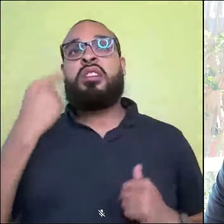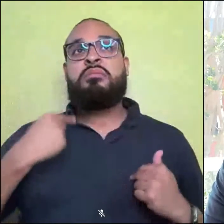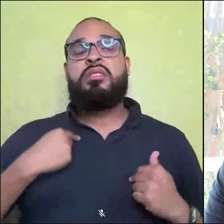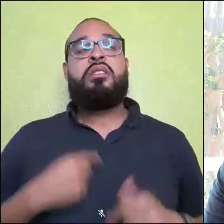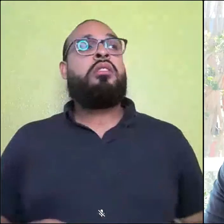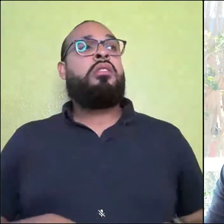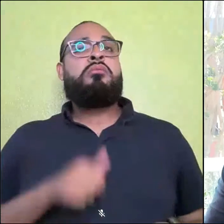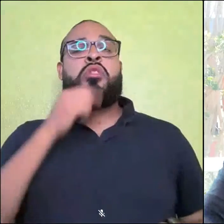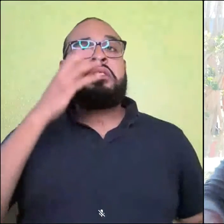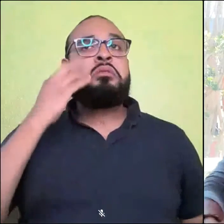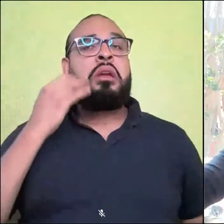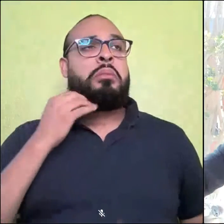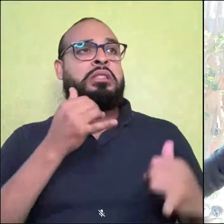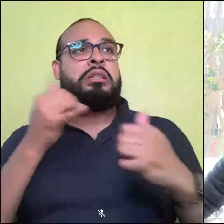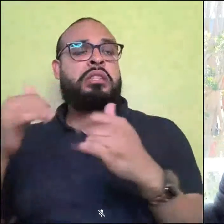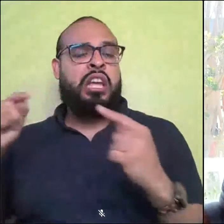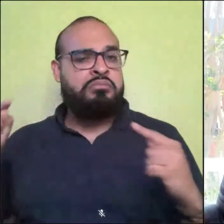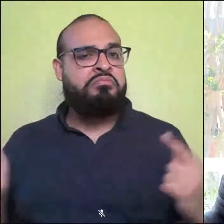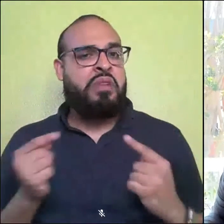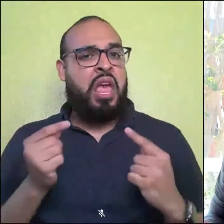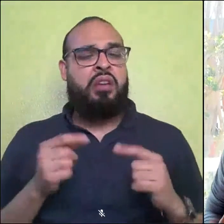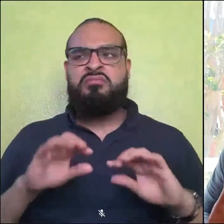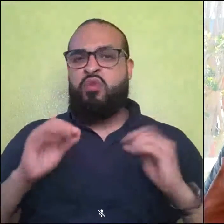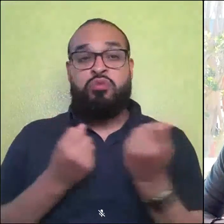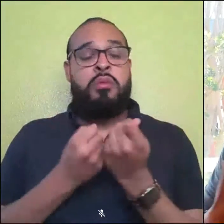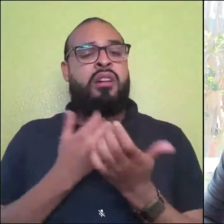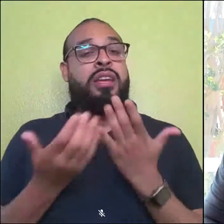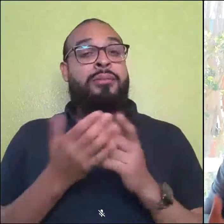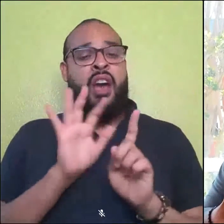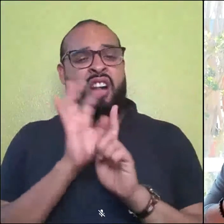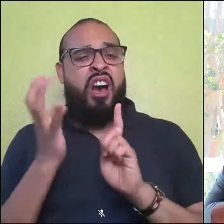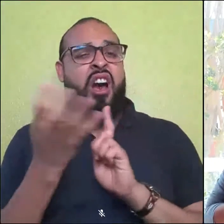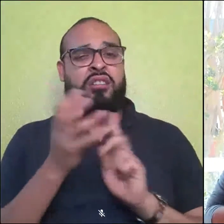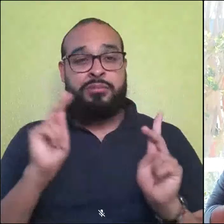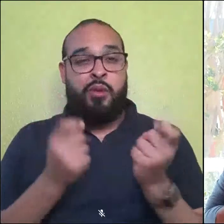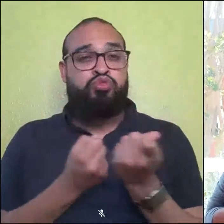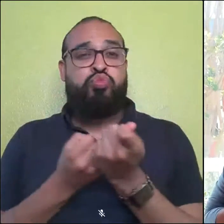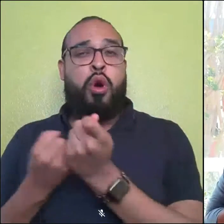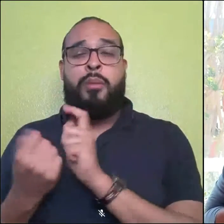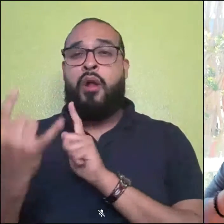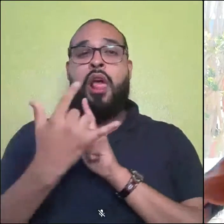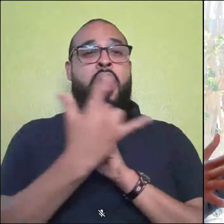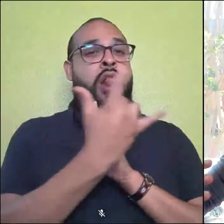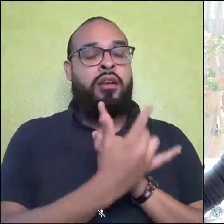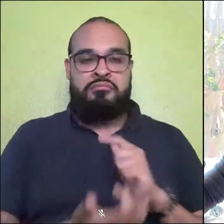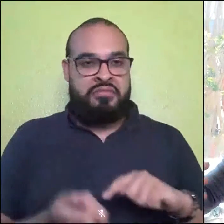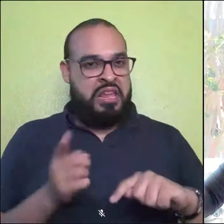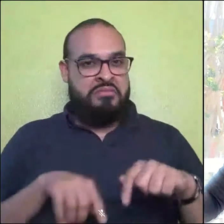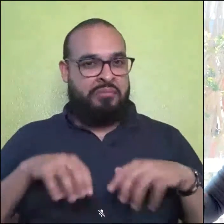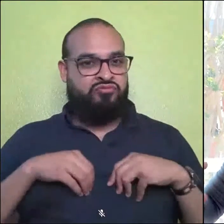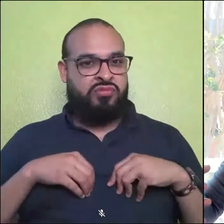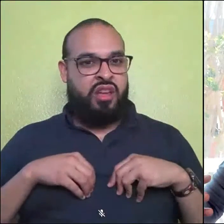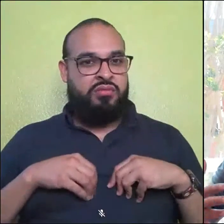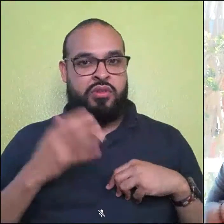me. Even though we may have people around us who love us, we're not able to really receive that love and support because